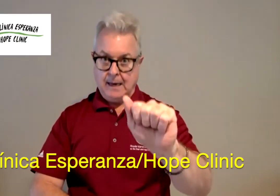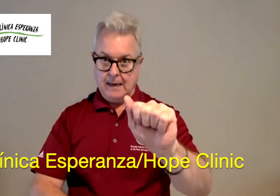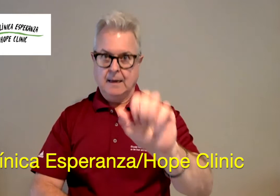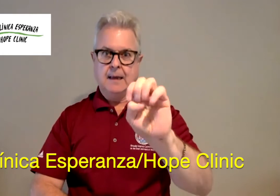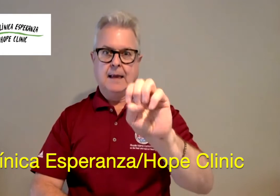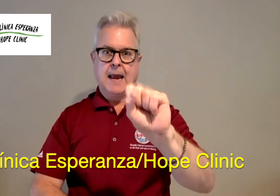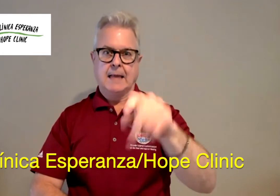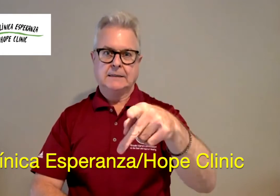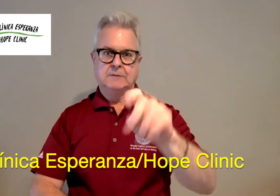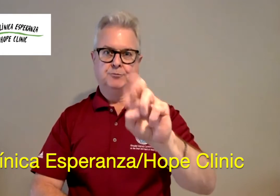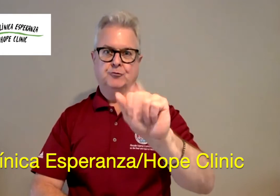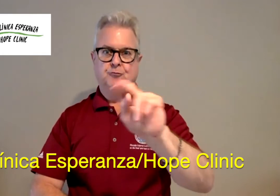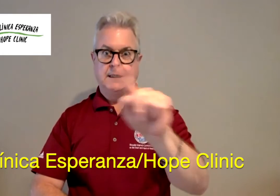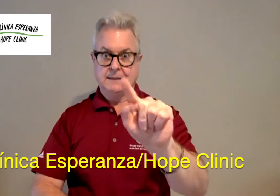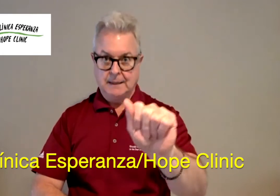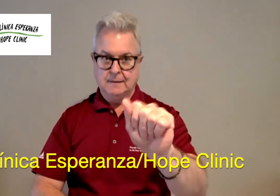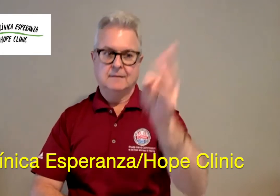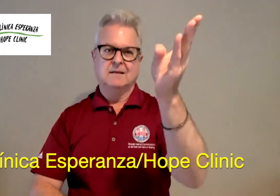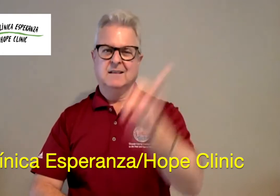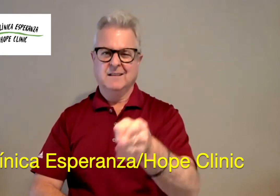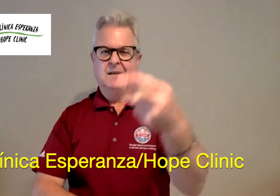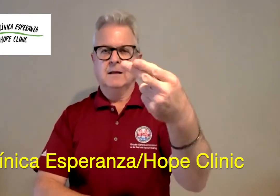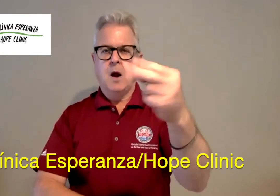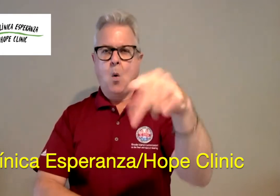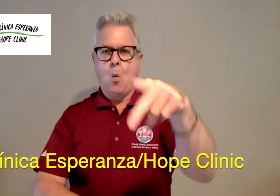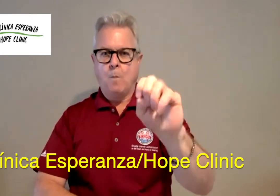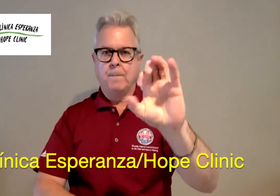as Clínica Esperanza Hope Clinic.